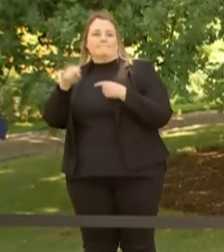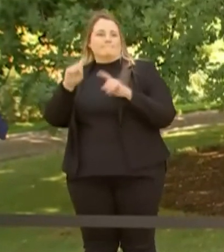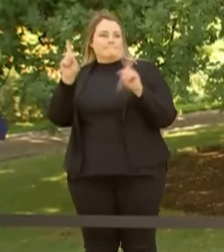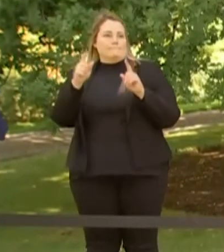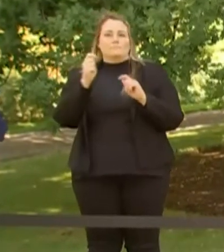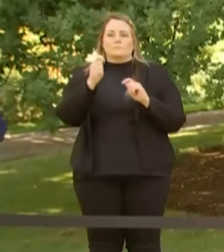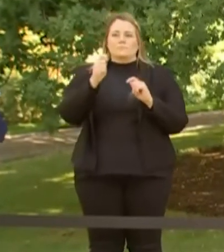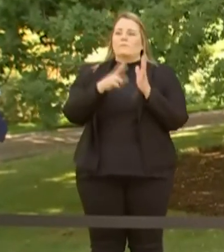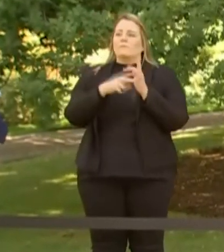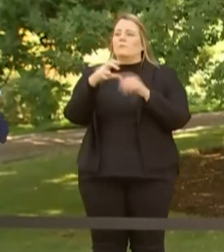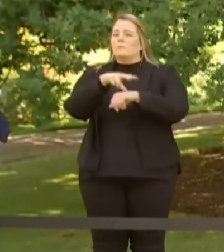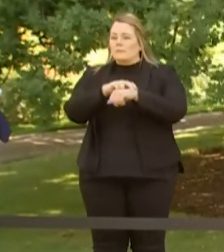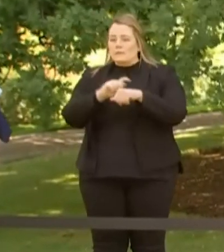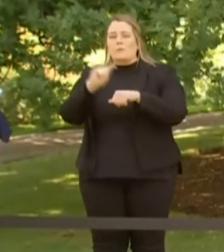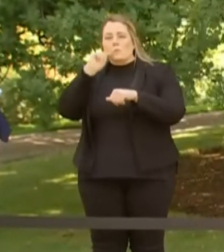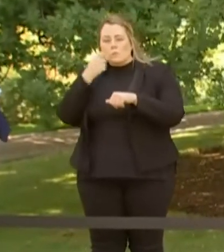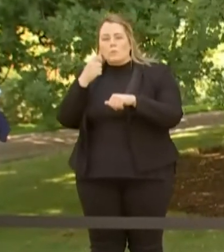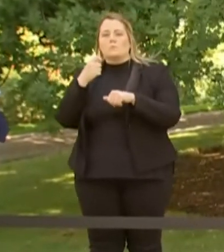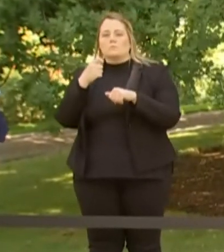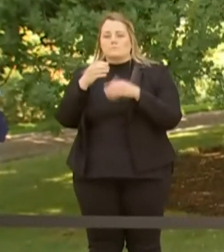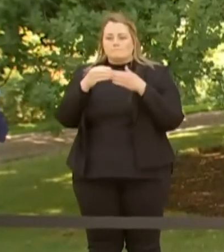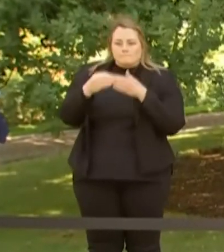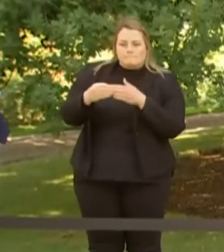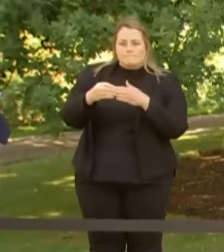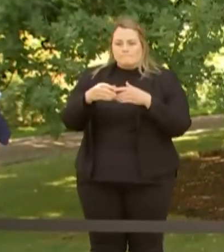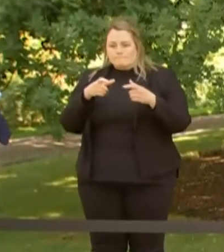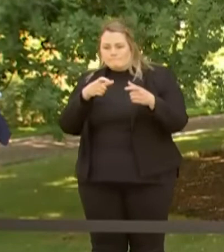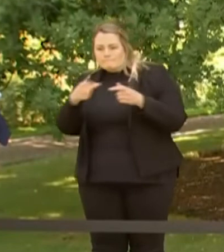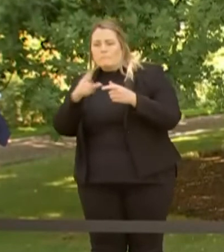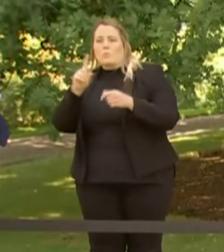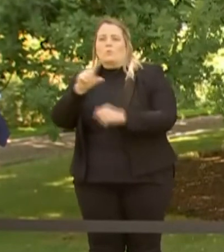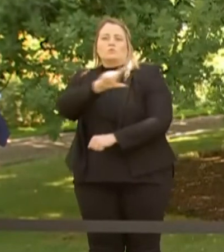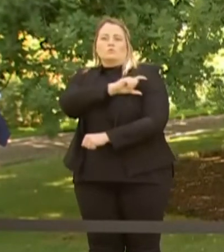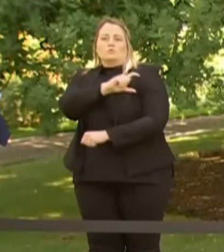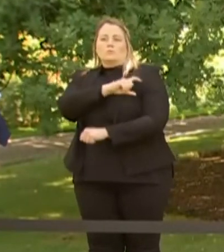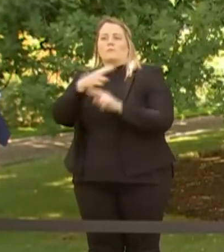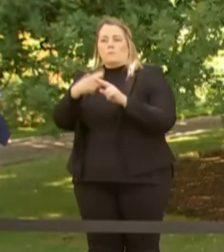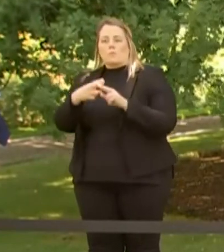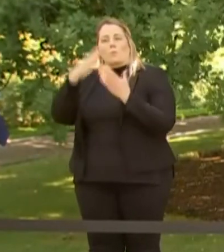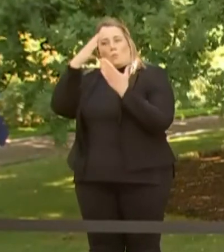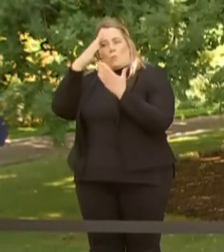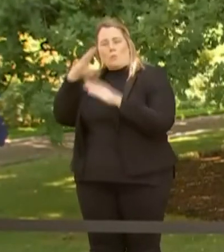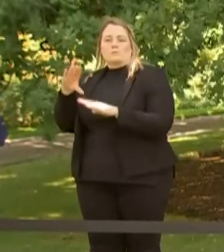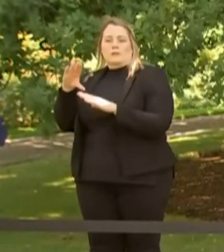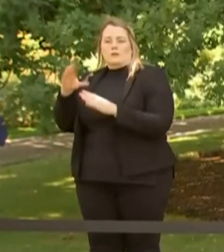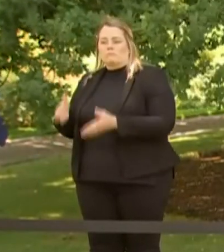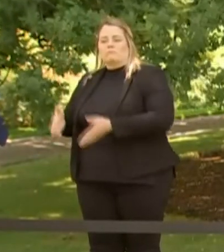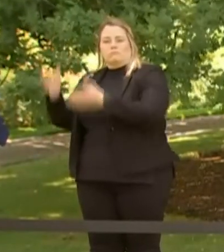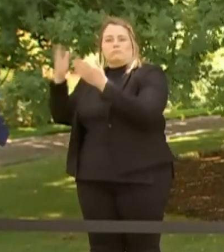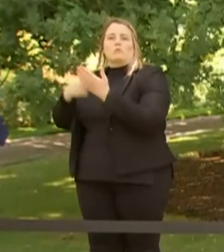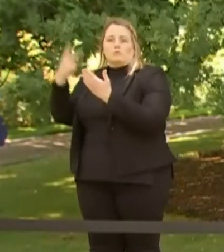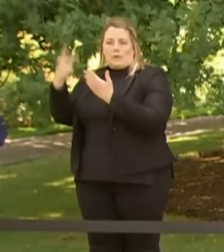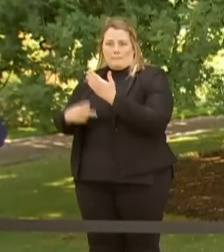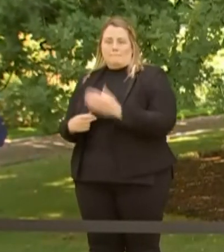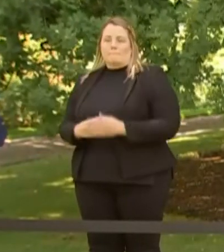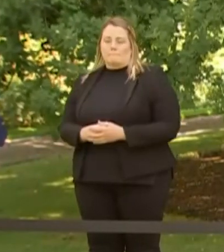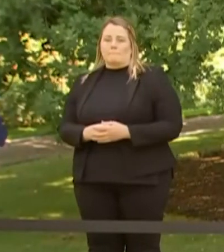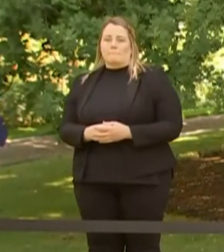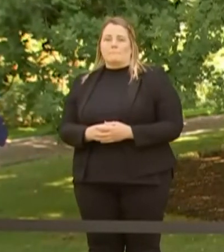as the lead agency in charge of the security of the program. That has been set up under the auspices